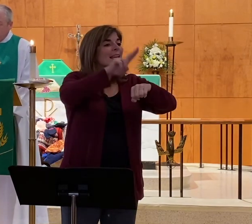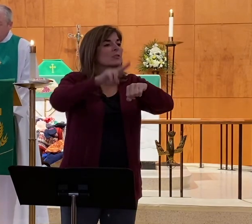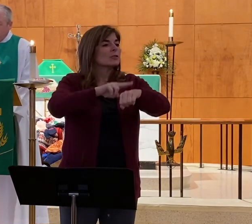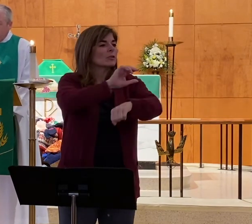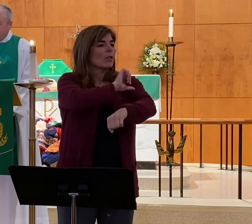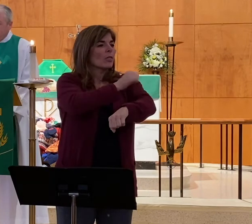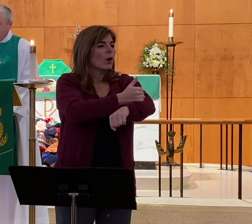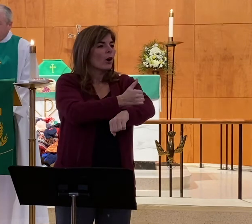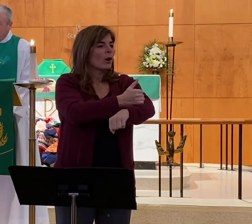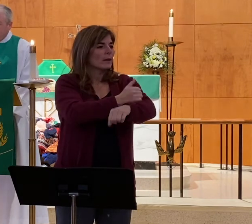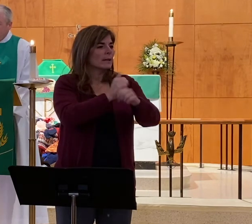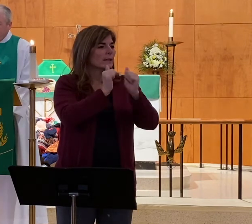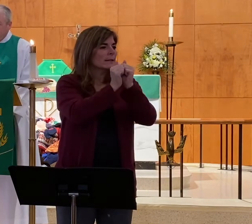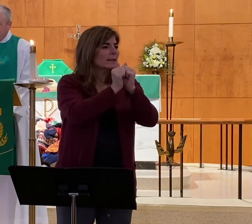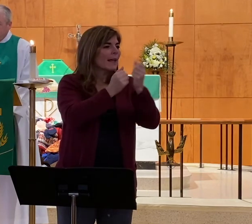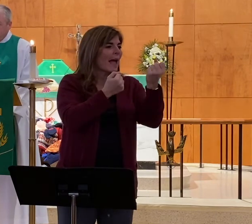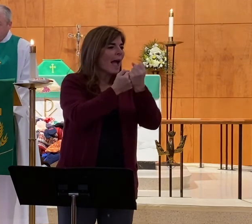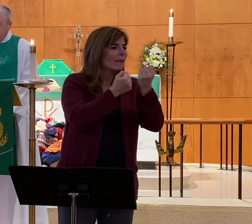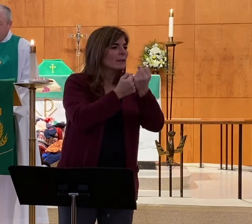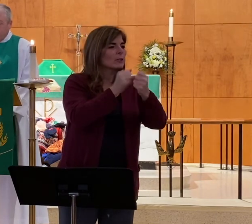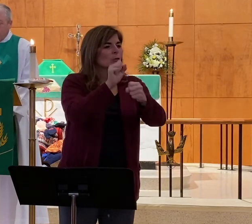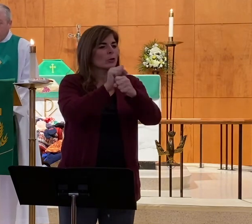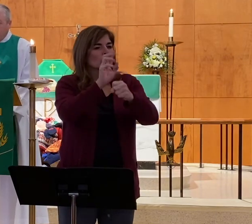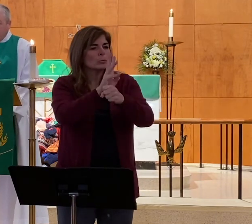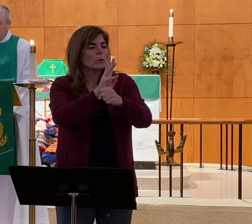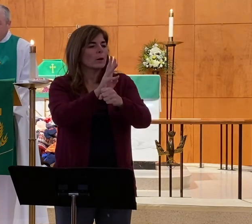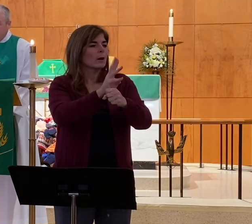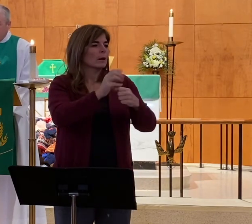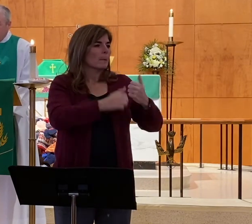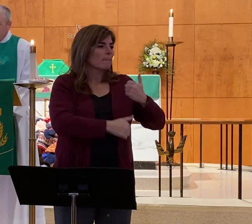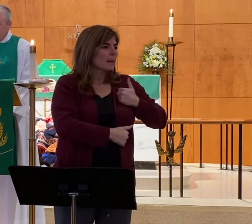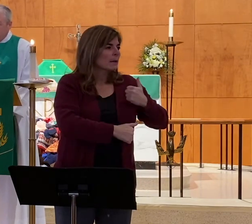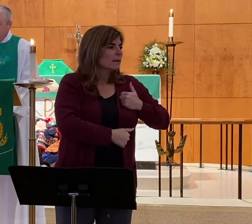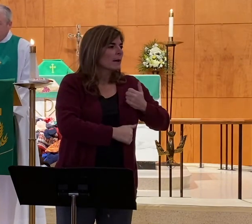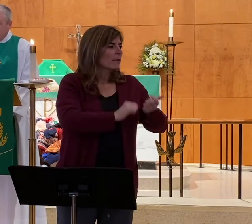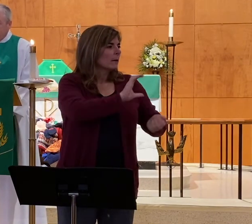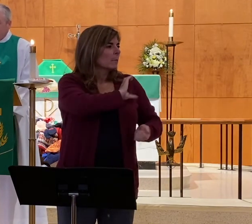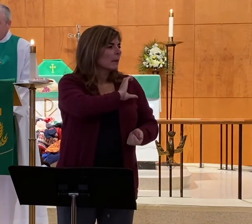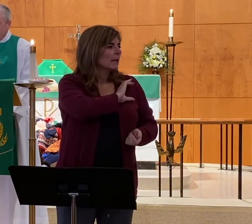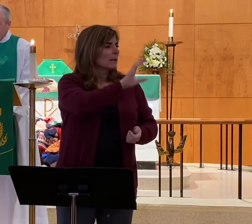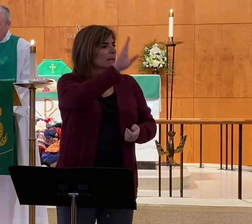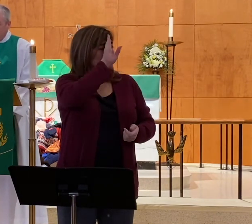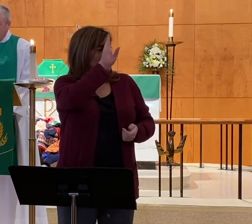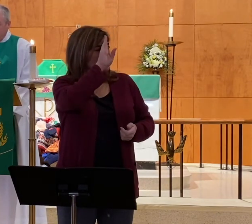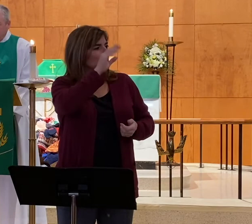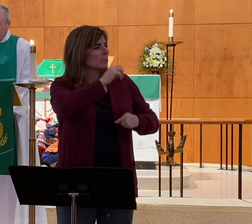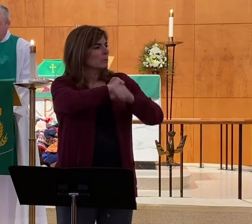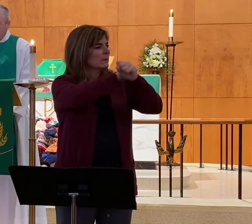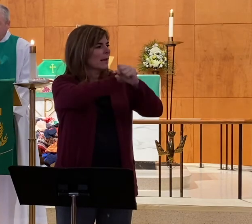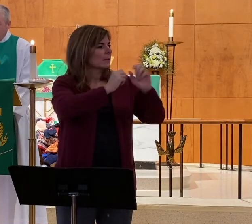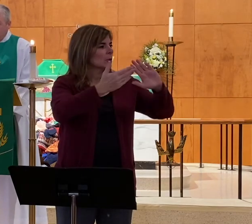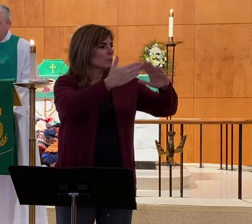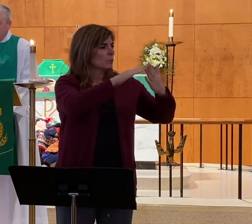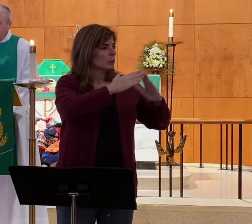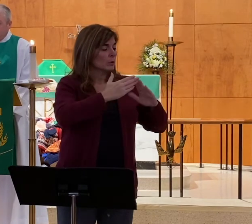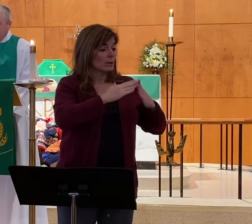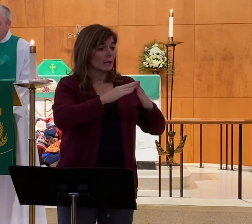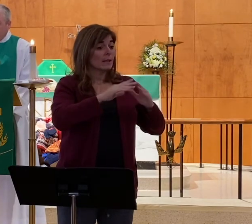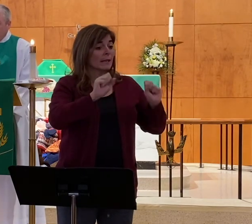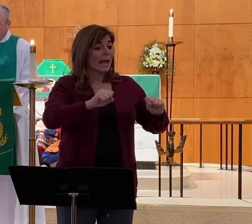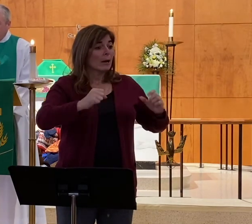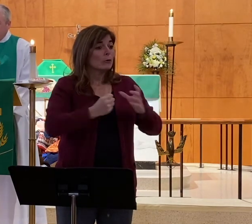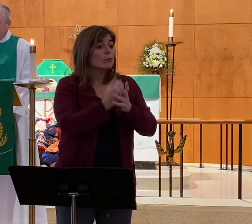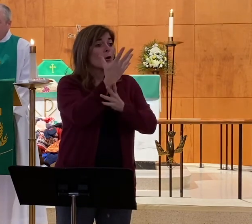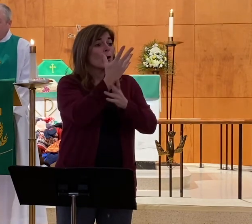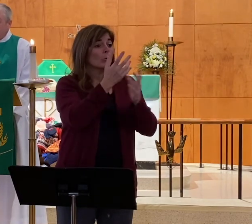authority, for advocates and social workers, and for our armed forces and those who serve and protect our community, that all people may thrive together